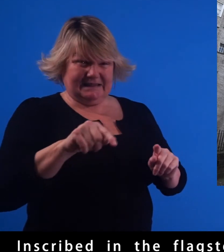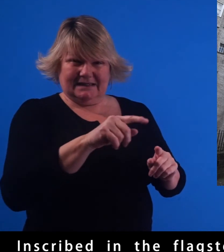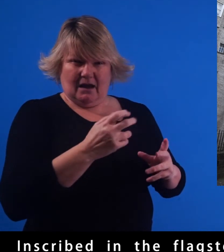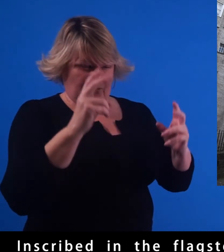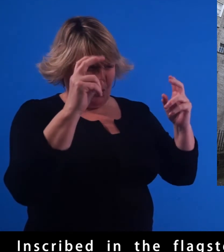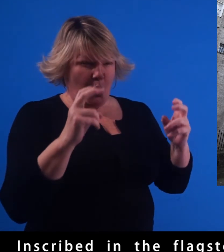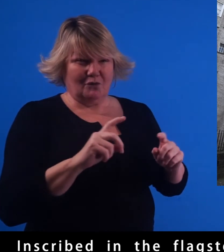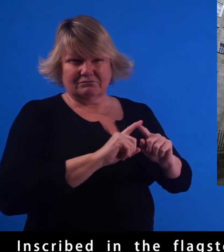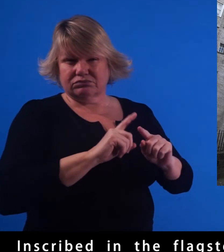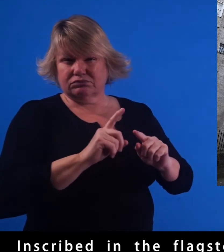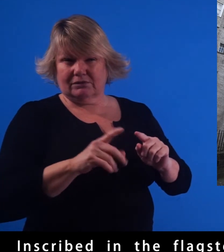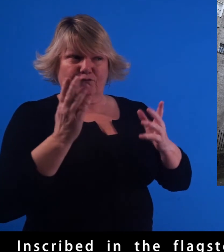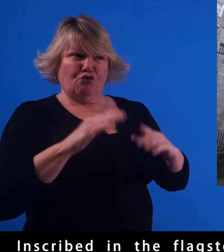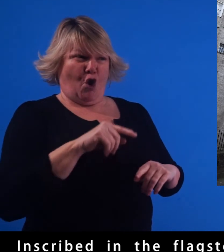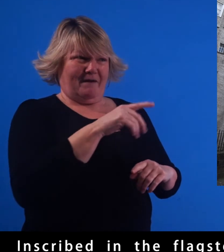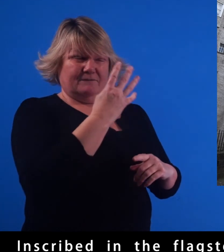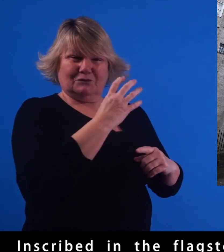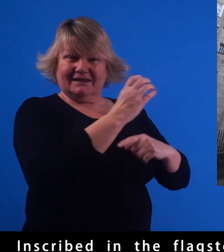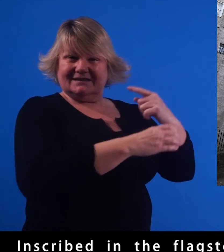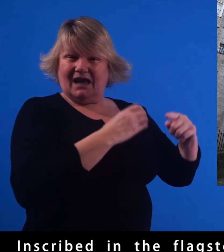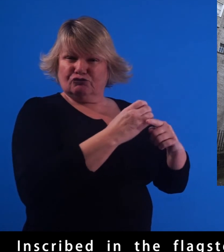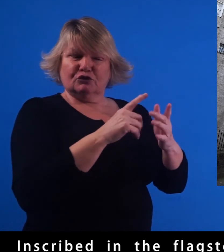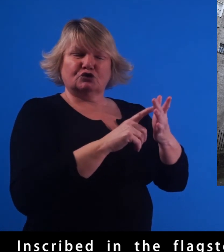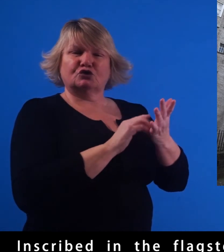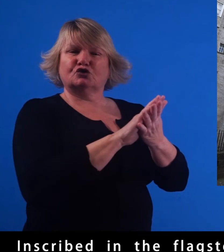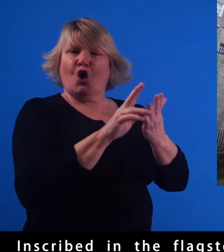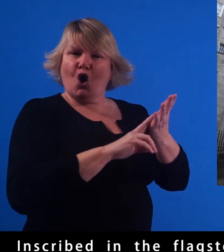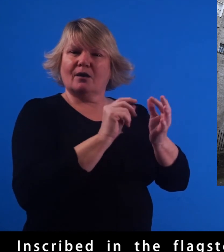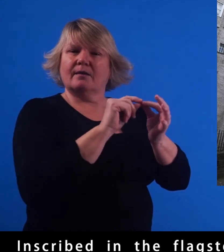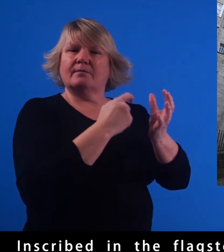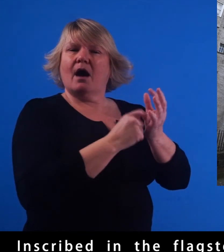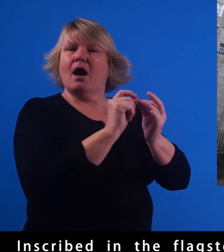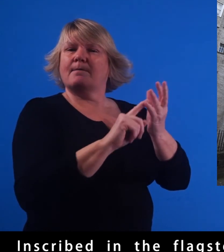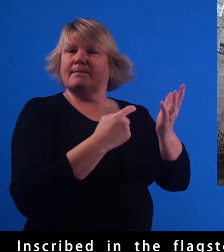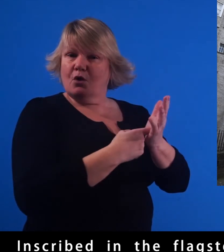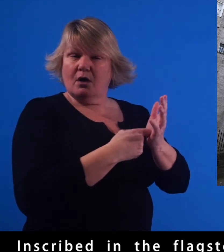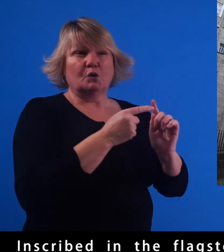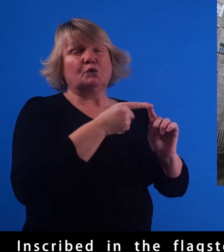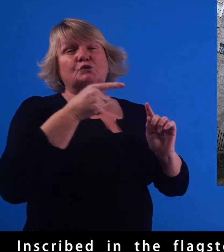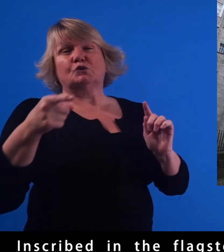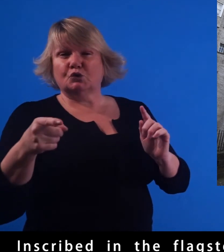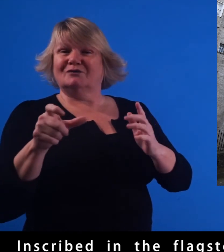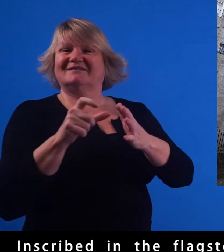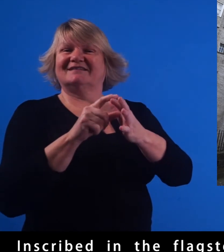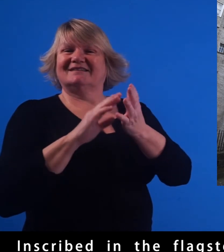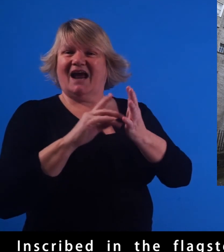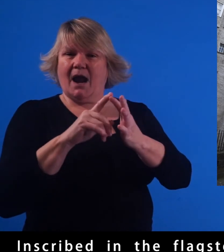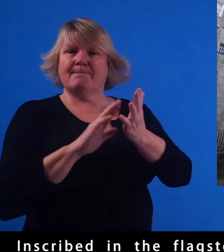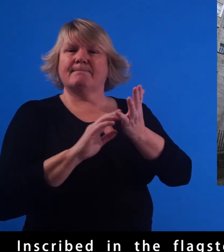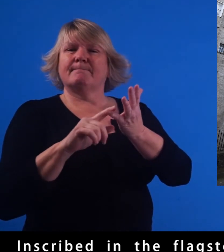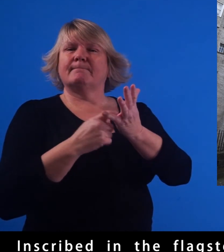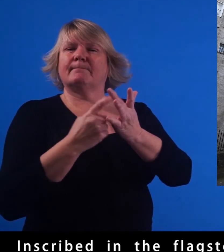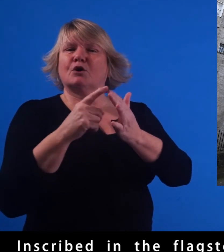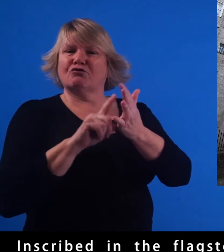Inscribed in the flagstones are quotes ranging from the 14th century John Barber to Dame